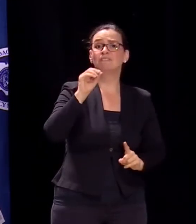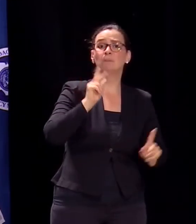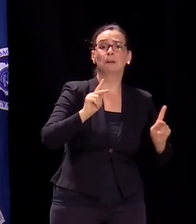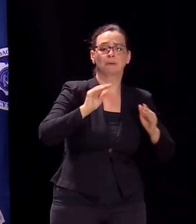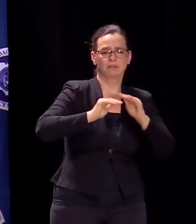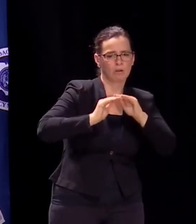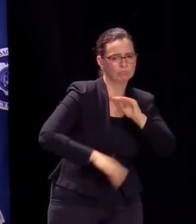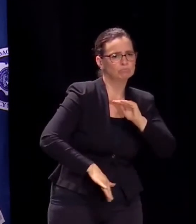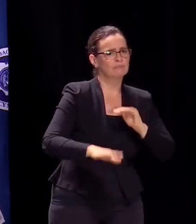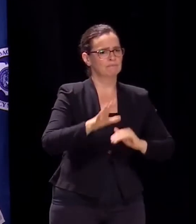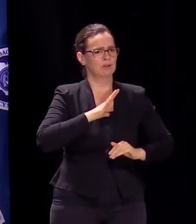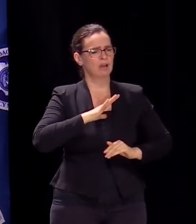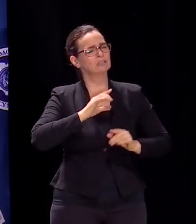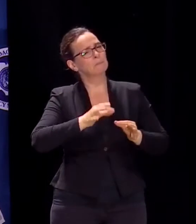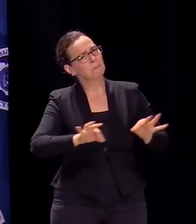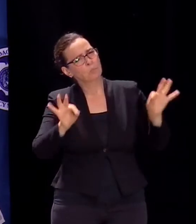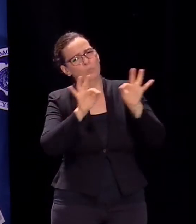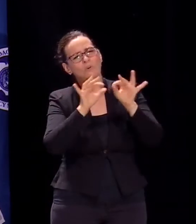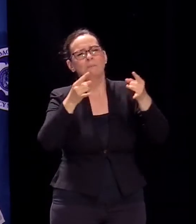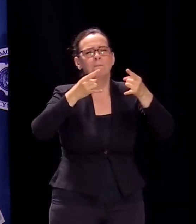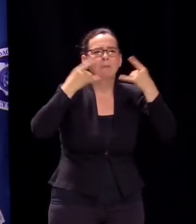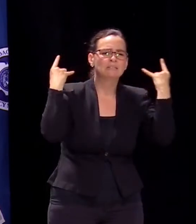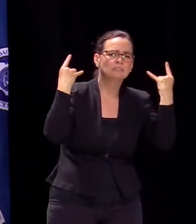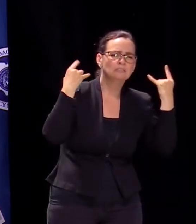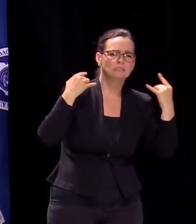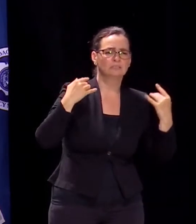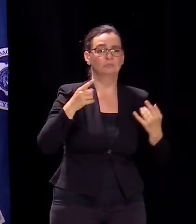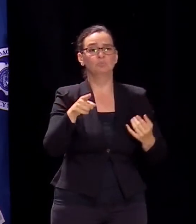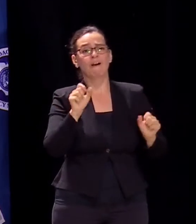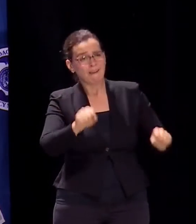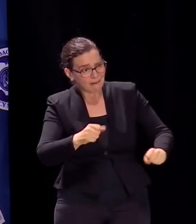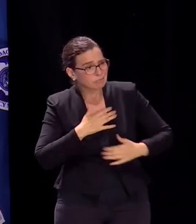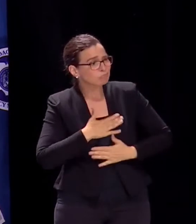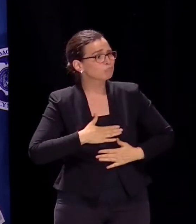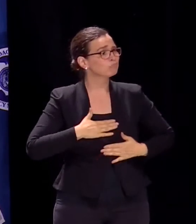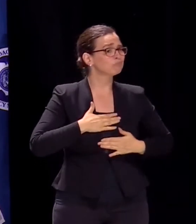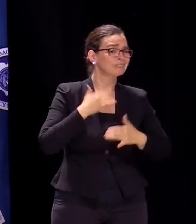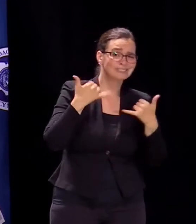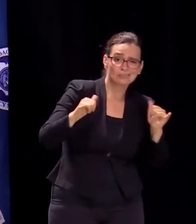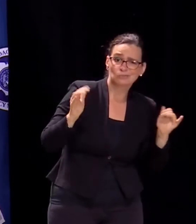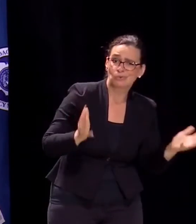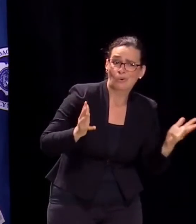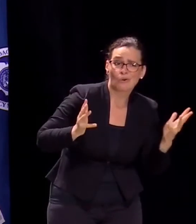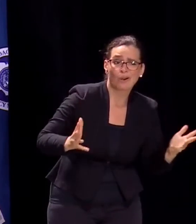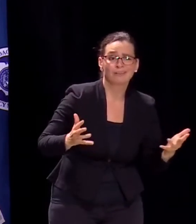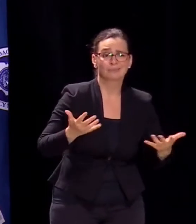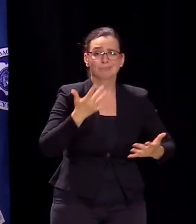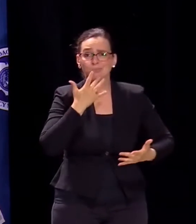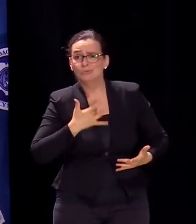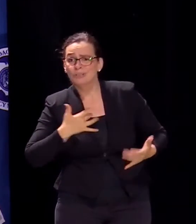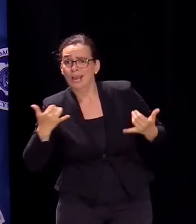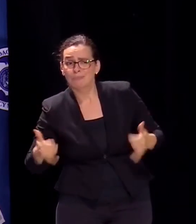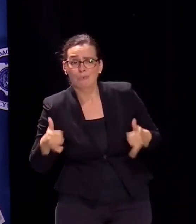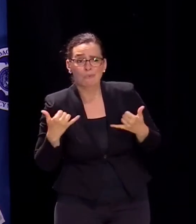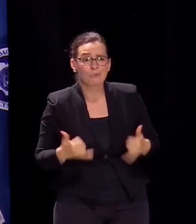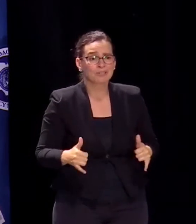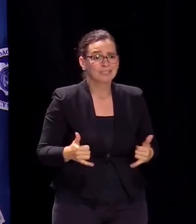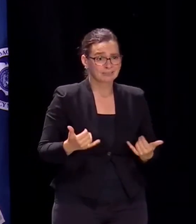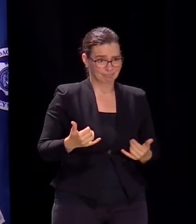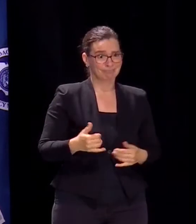protect themselves and enjoy themselves, enjoy the country's birthday. But you don't want to be, you just got to be